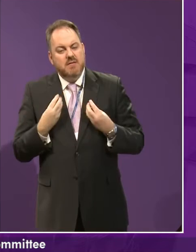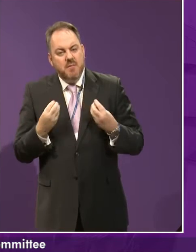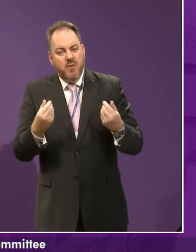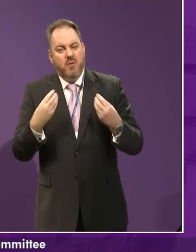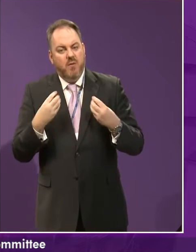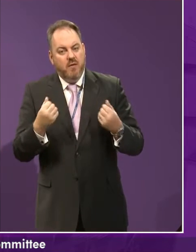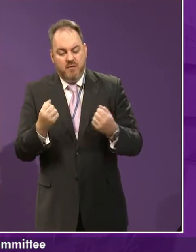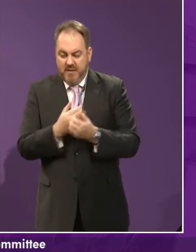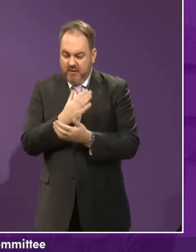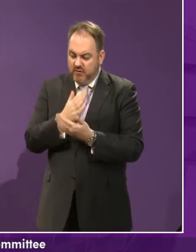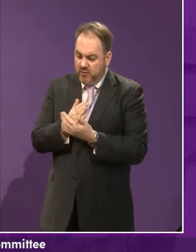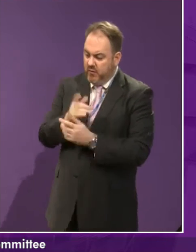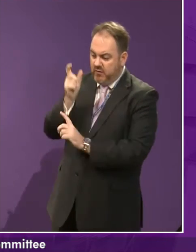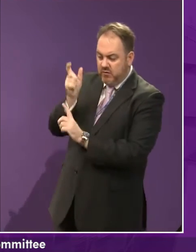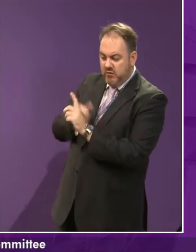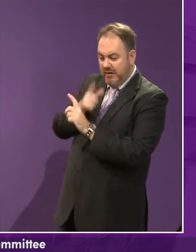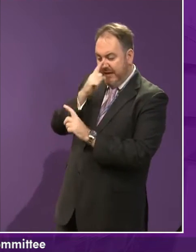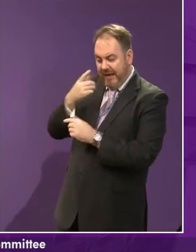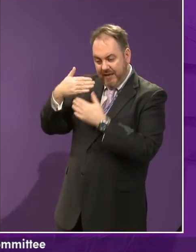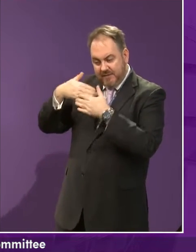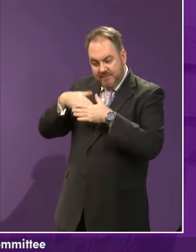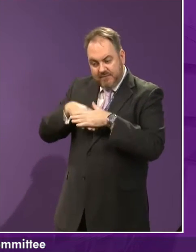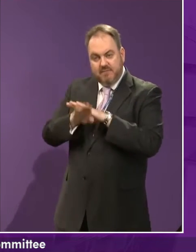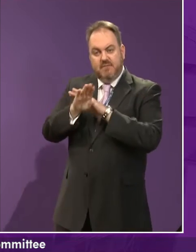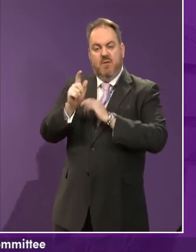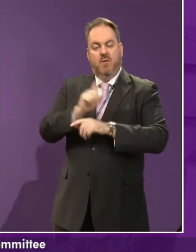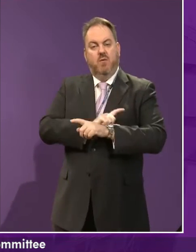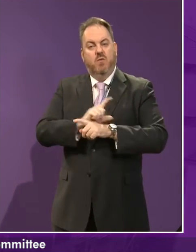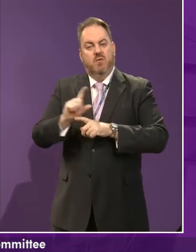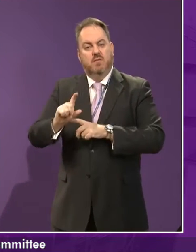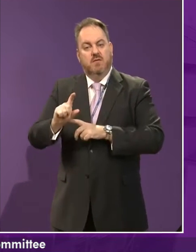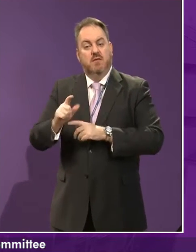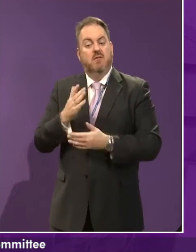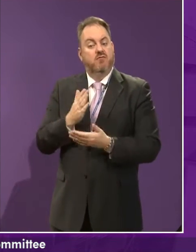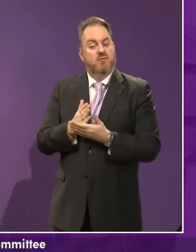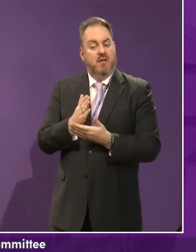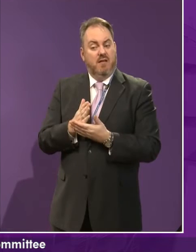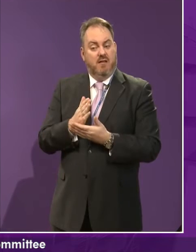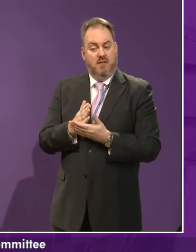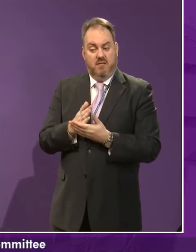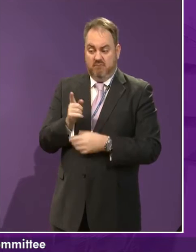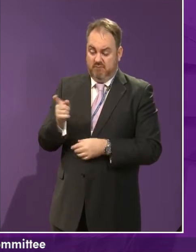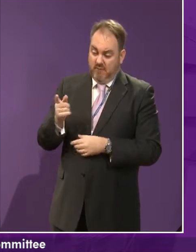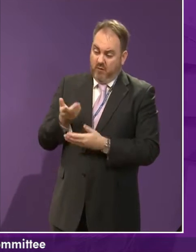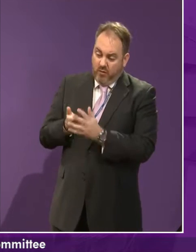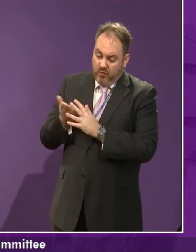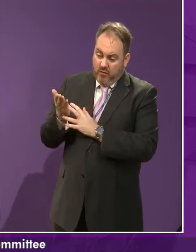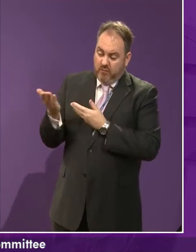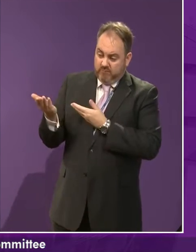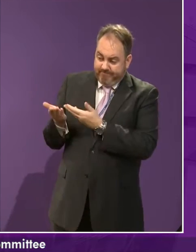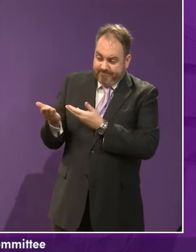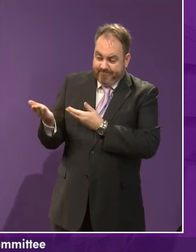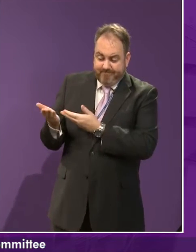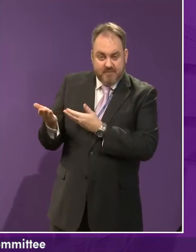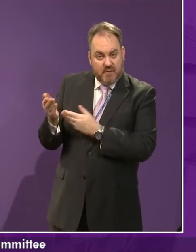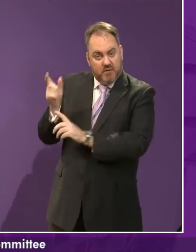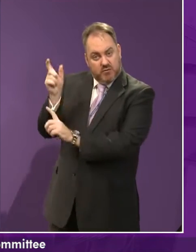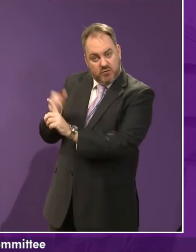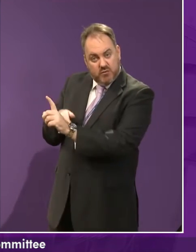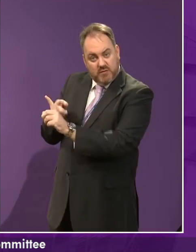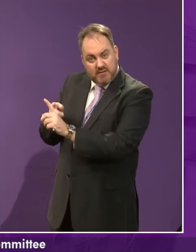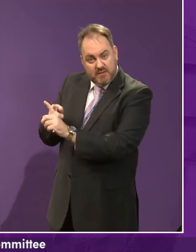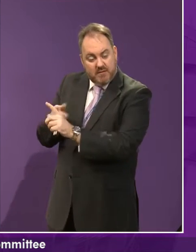his participation on the course. He was central to all of this. The academic department were very, very supportive